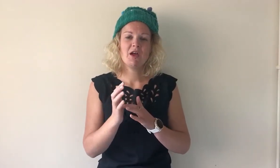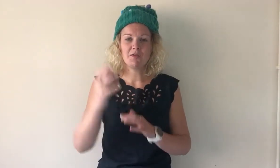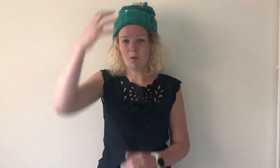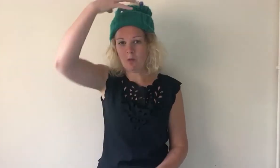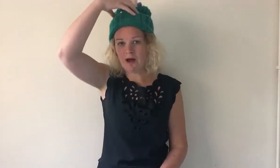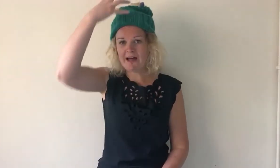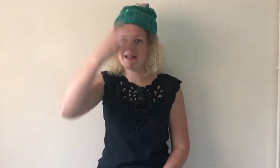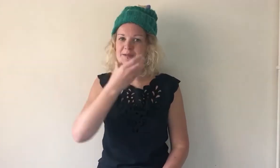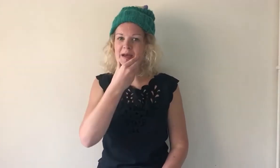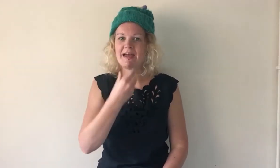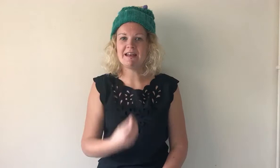The wise men